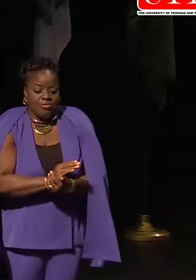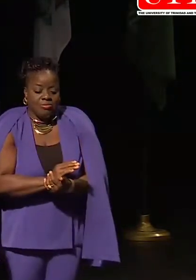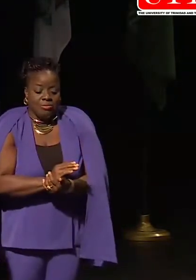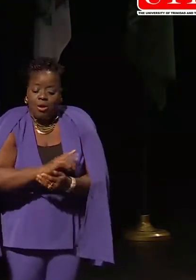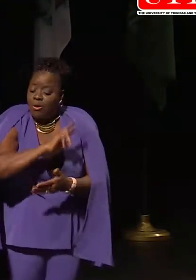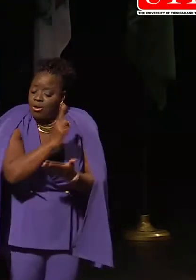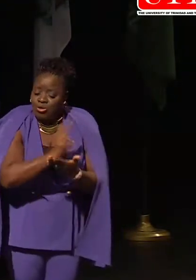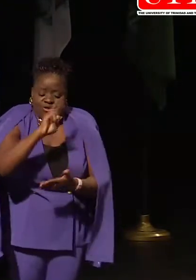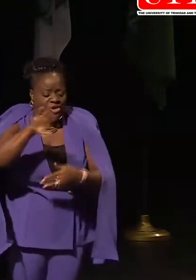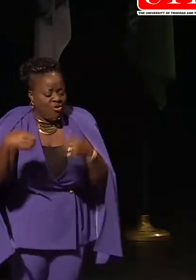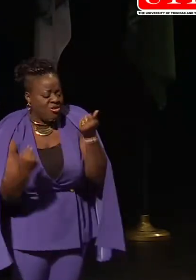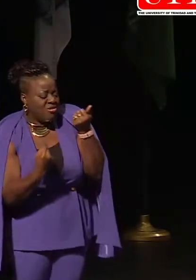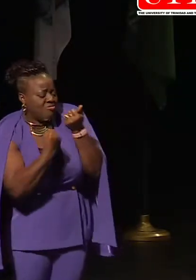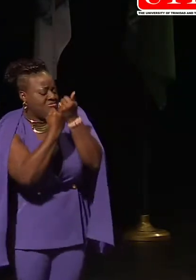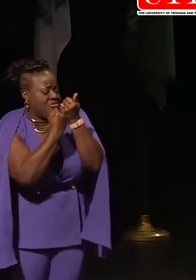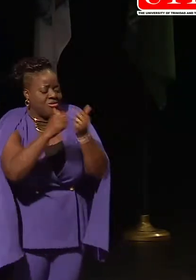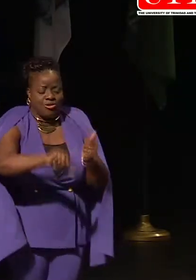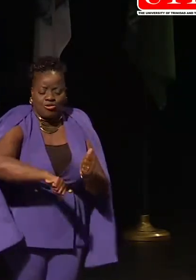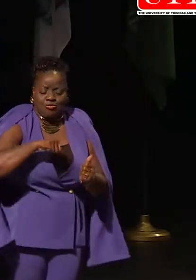and we are very proud of you.